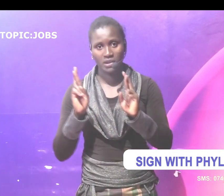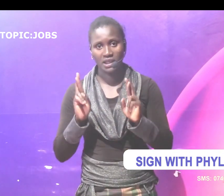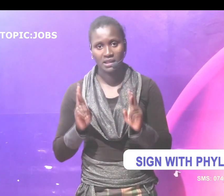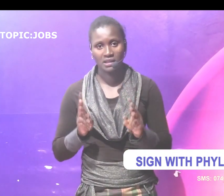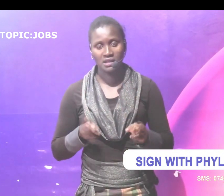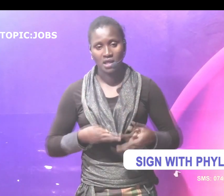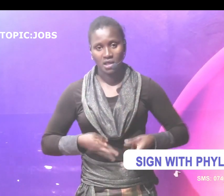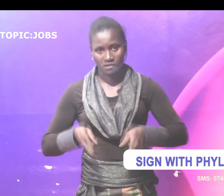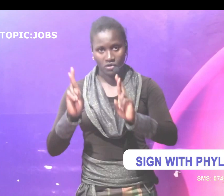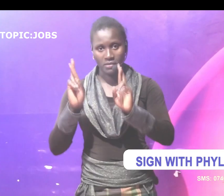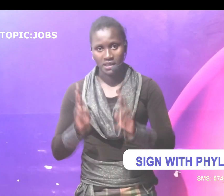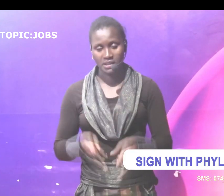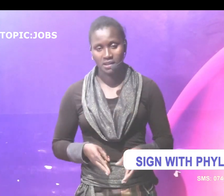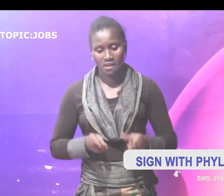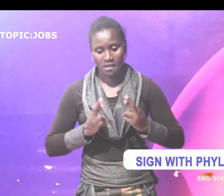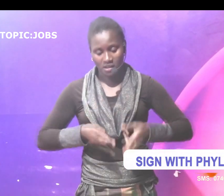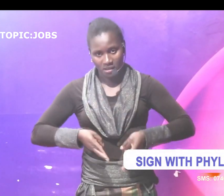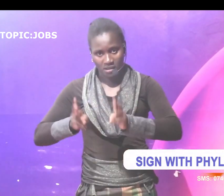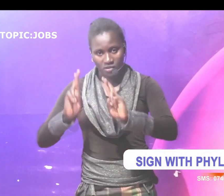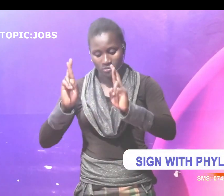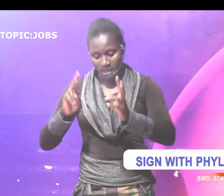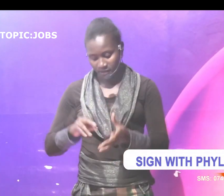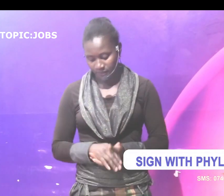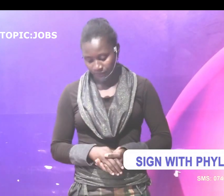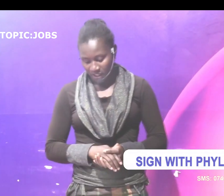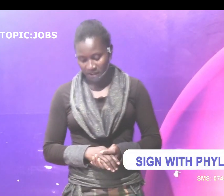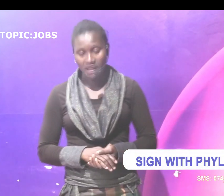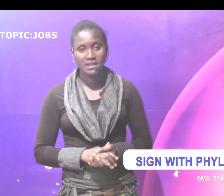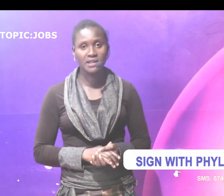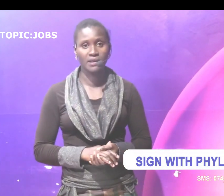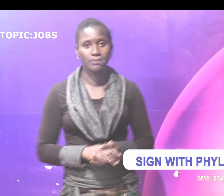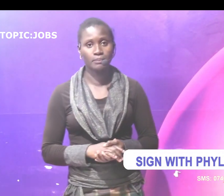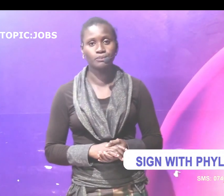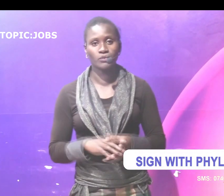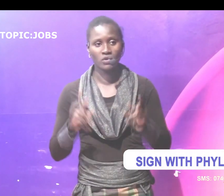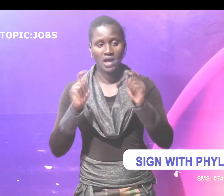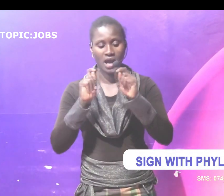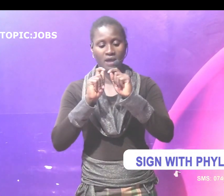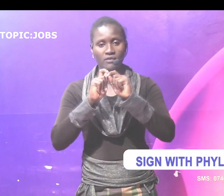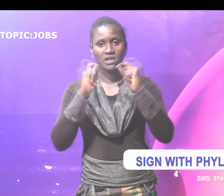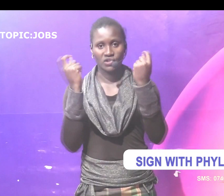this. Recommend, recommend. And then team. We have team,